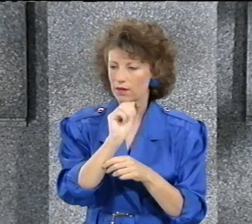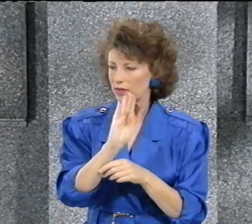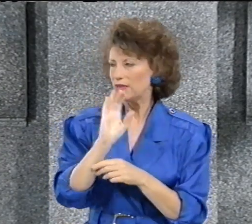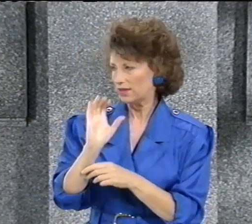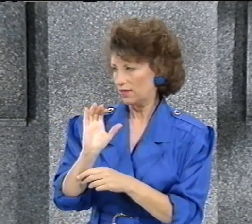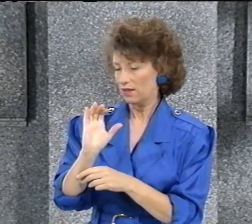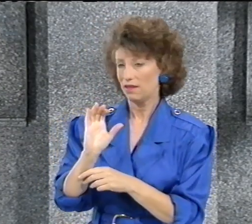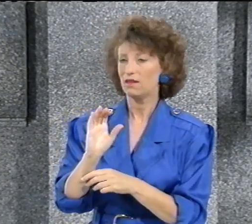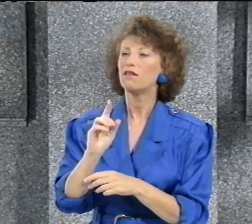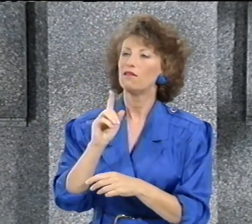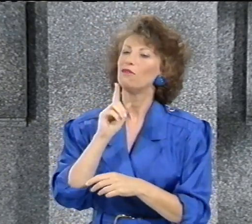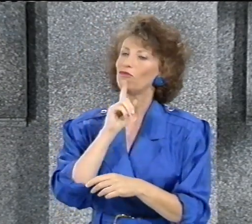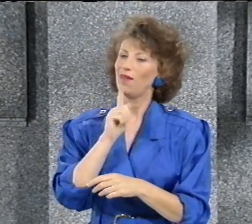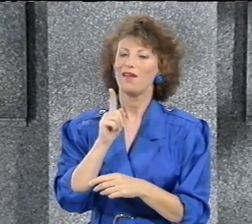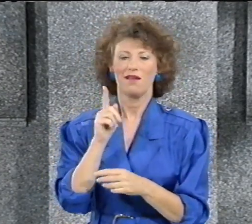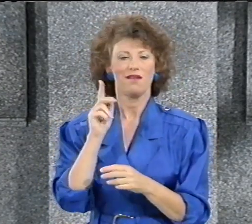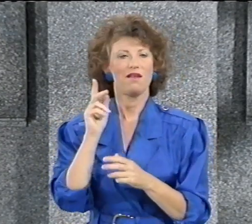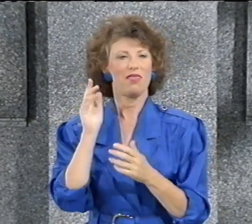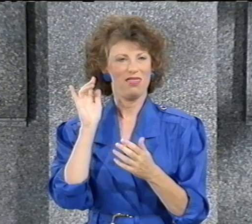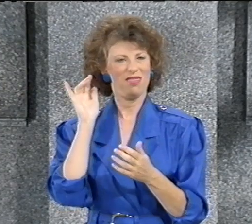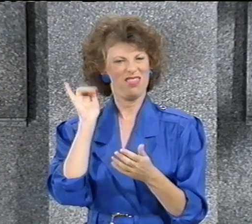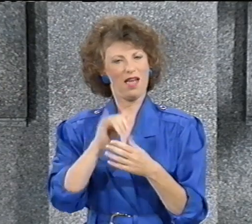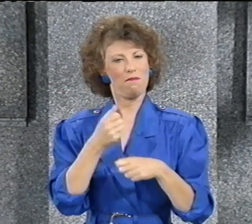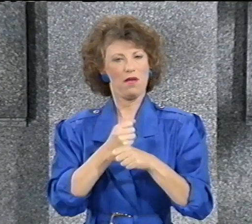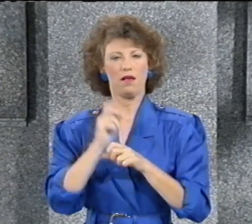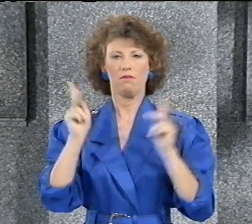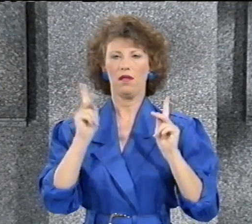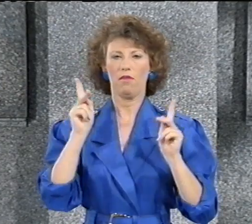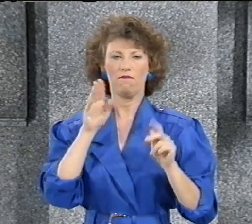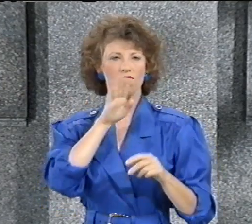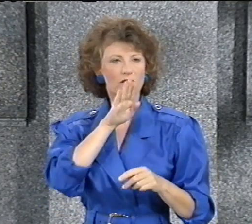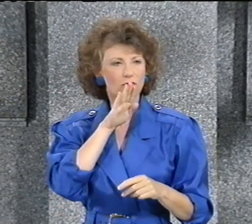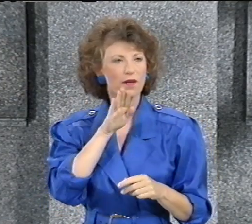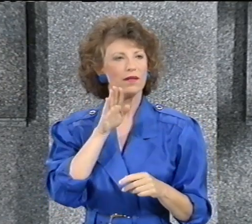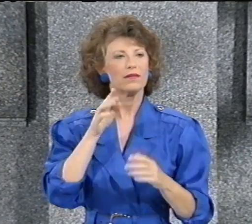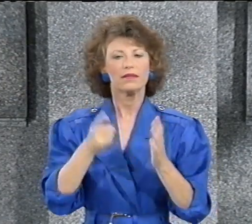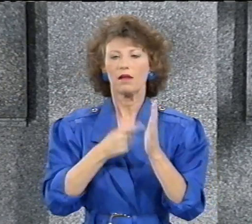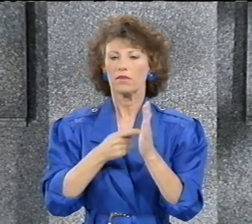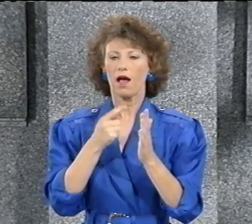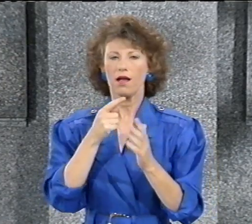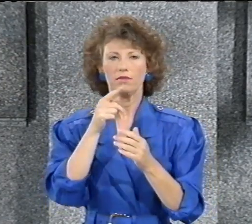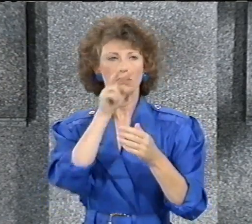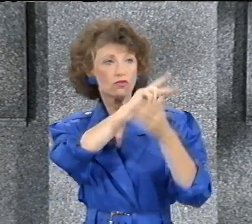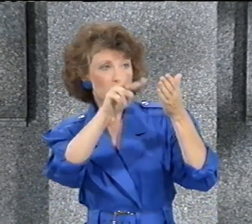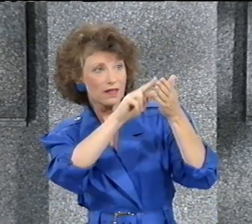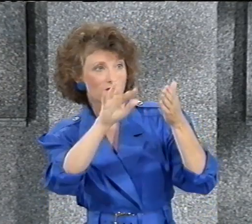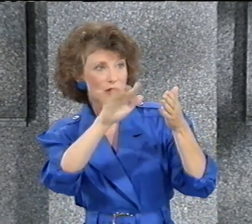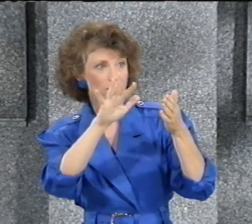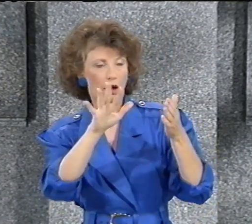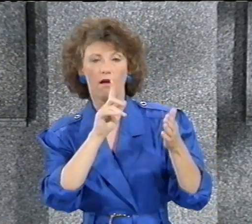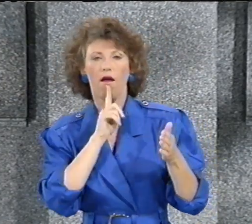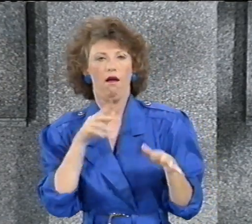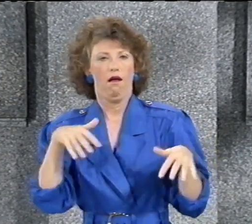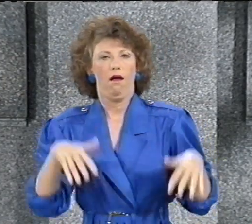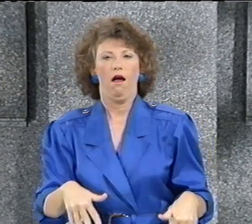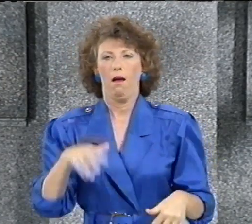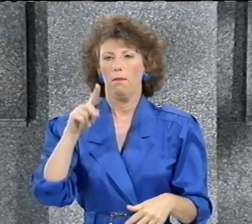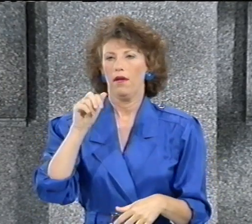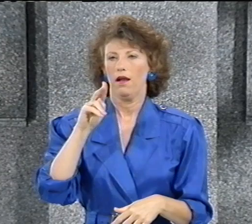letter. By not approaching fingerspelling in this manner, we become frustrated and often panic when we